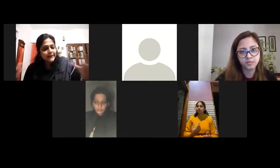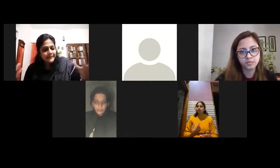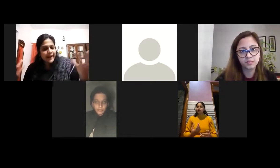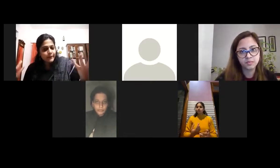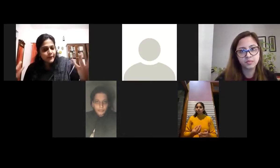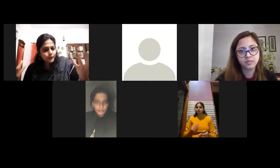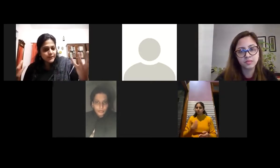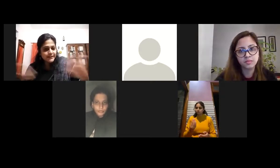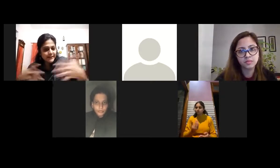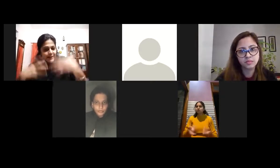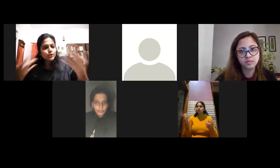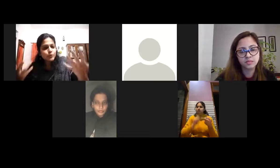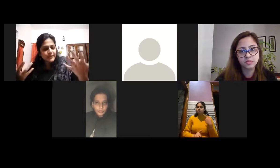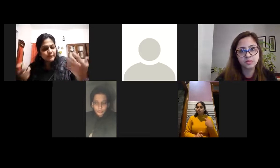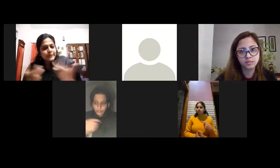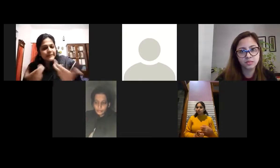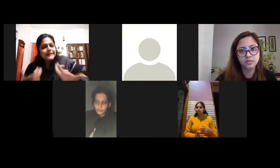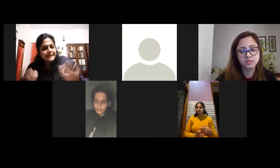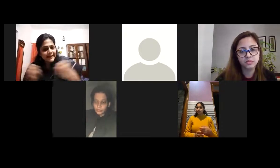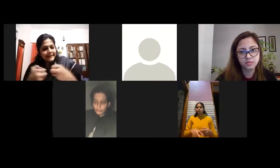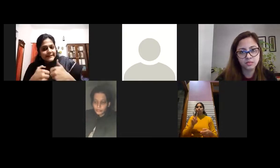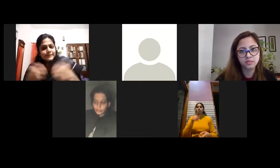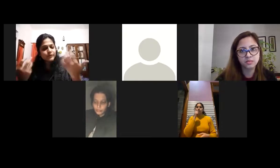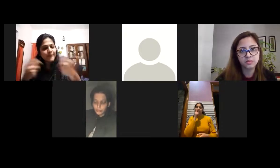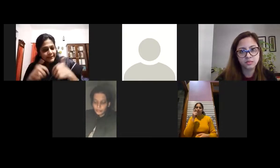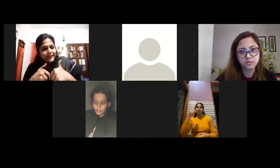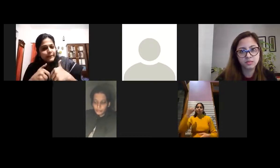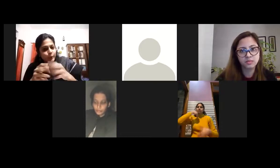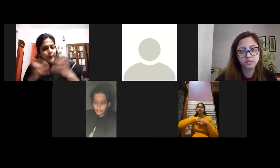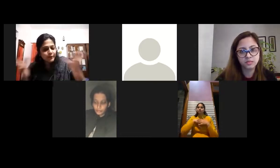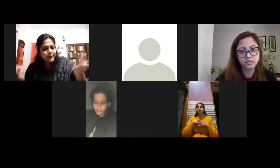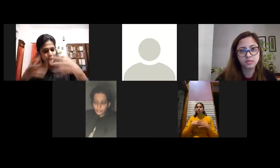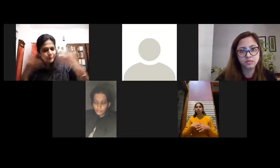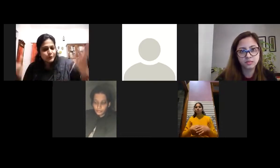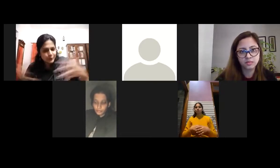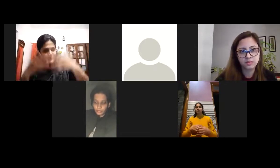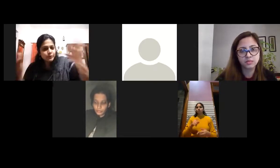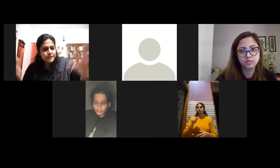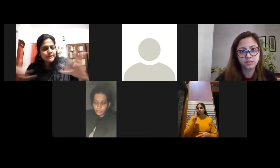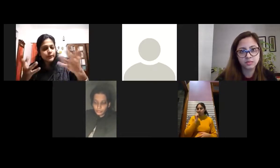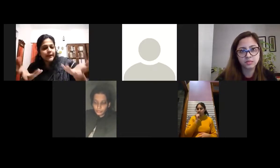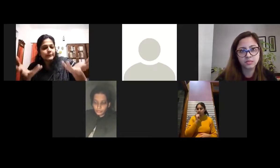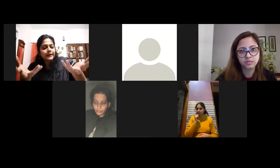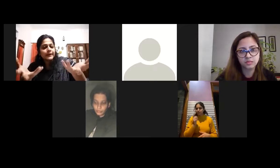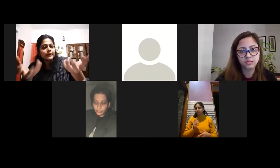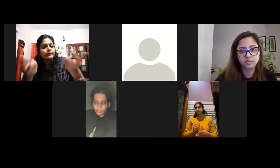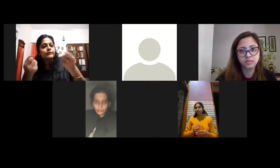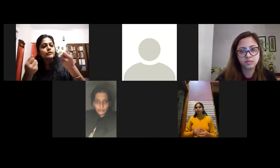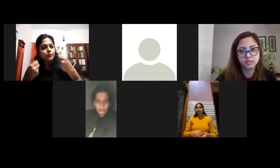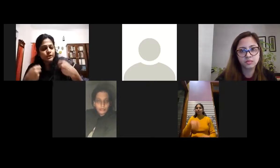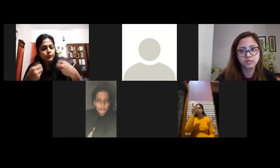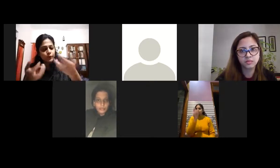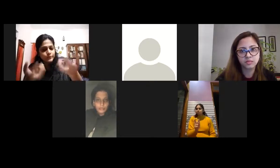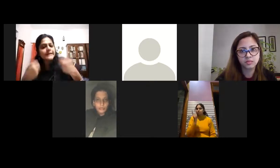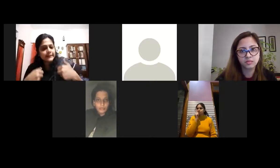something that is happening to these women in the inside, in terms of the fact that they're imploding while you're just looking at a particular kind of way in which